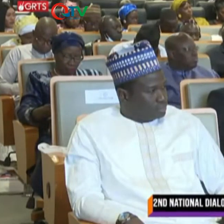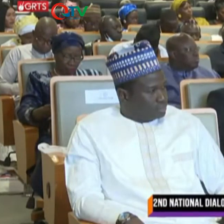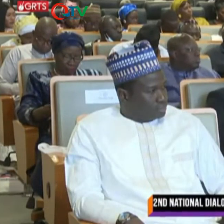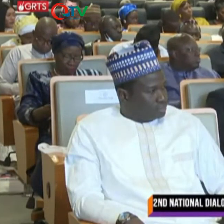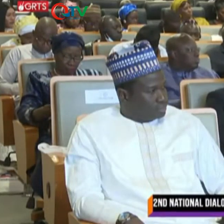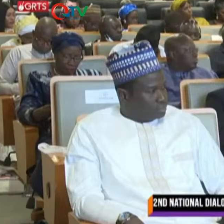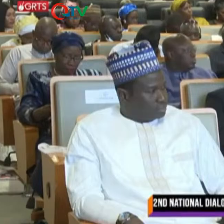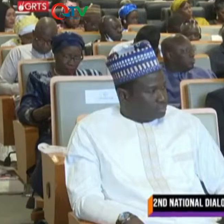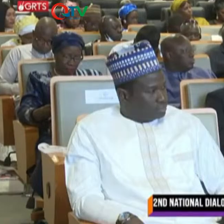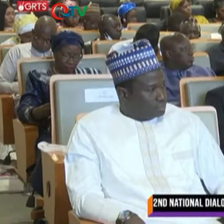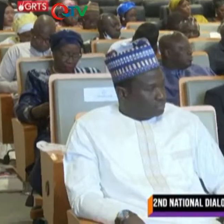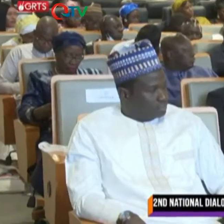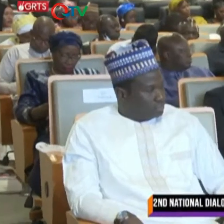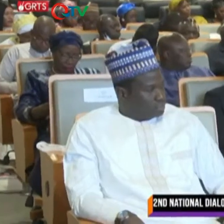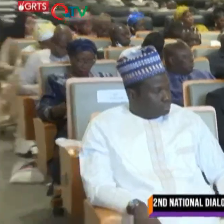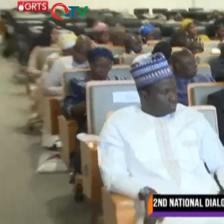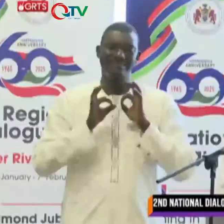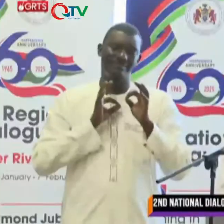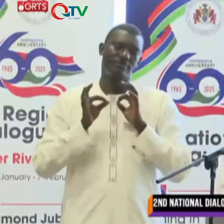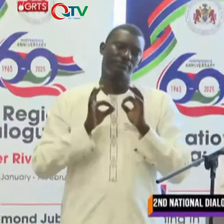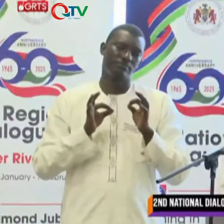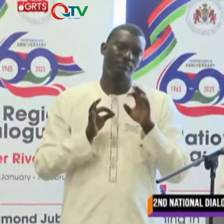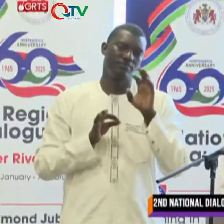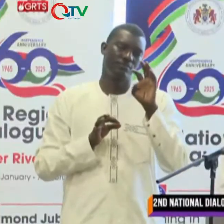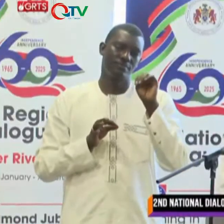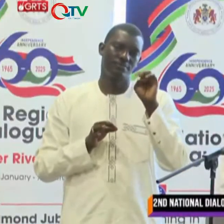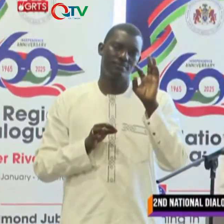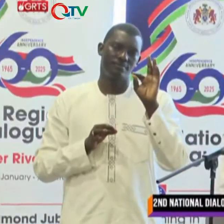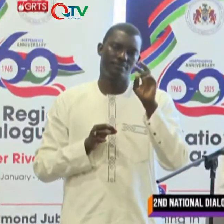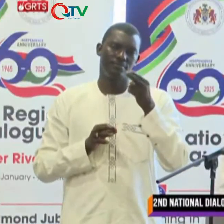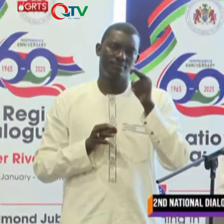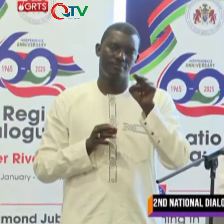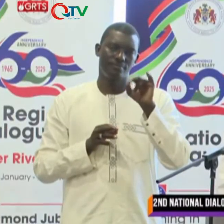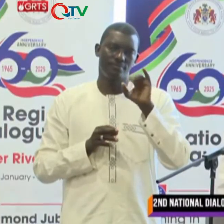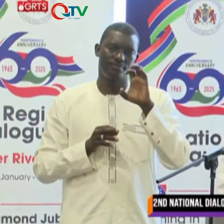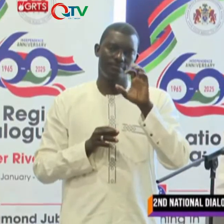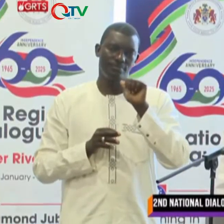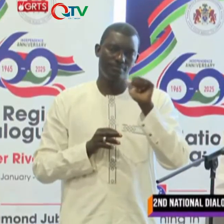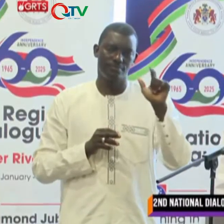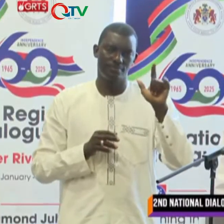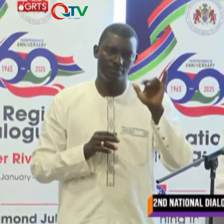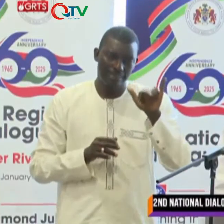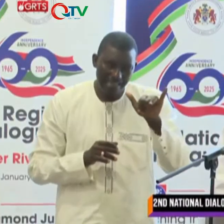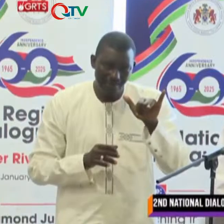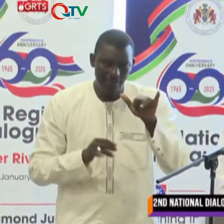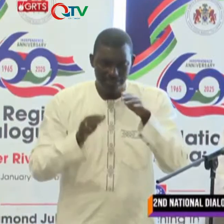politically and ethnically, and to unite in the interest of the country's developmental goals.